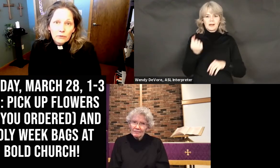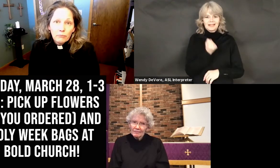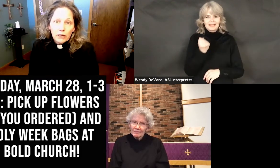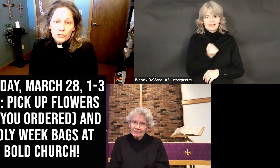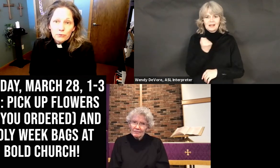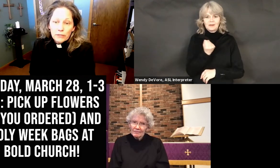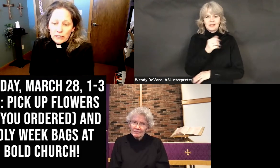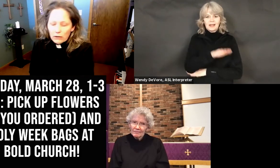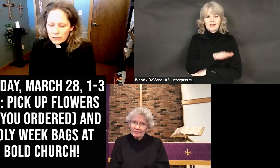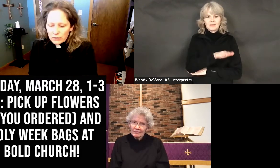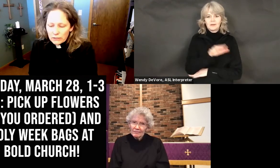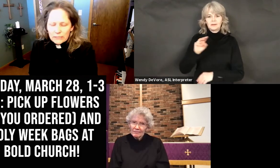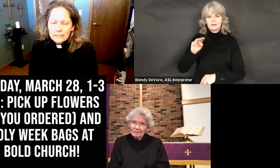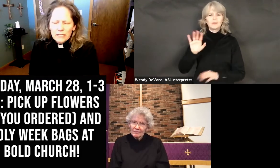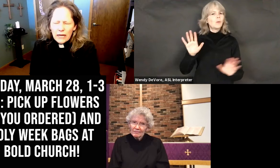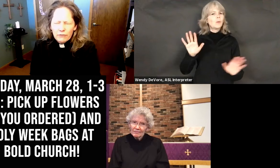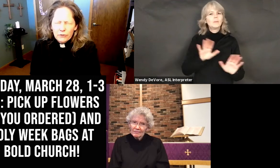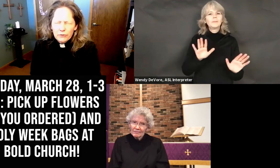on